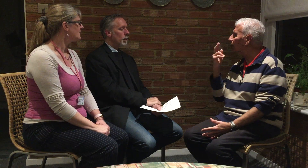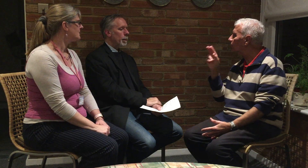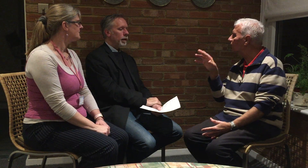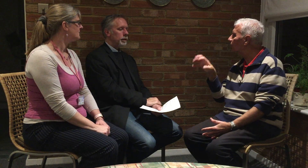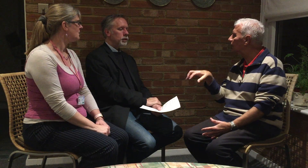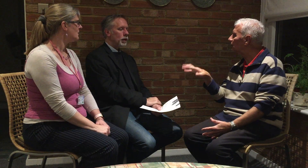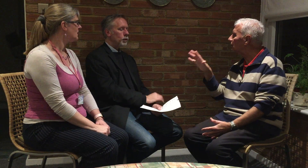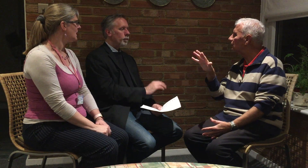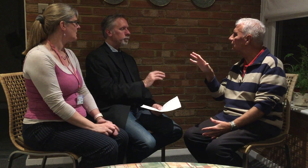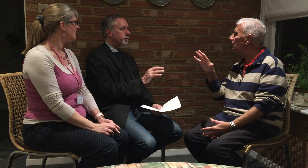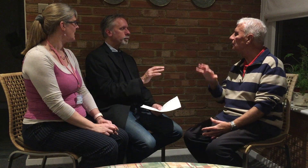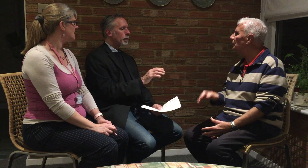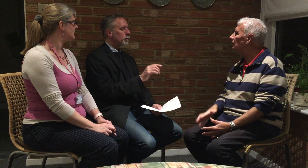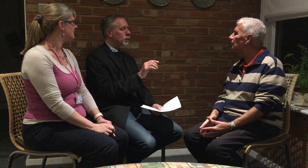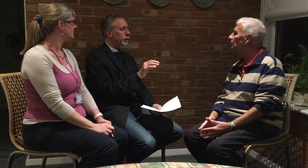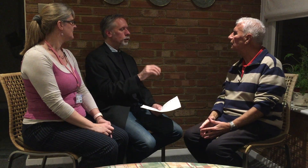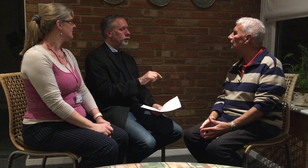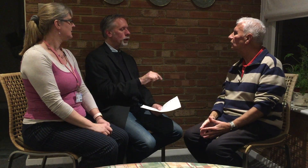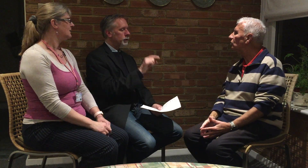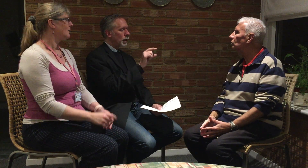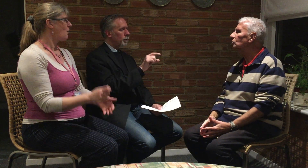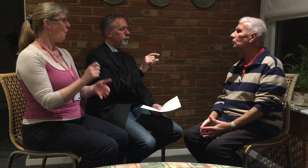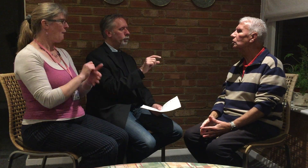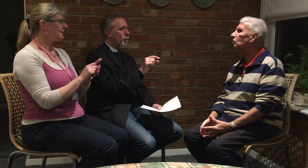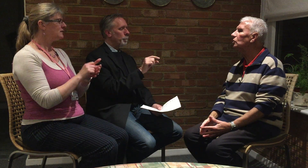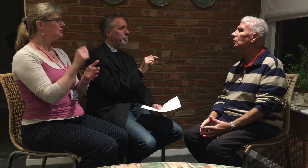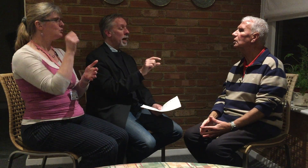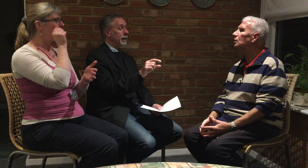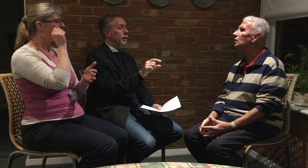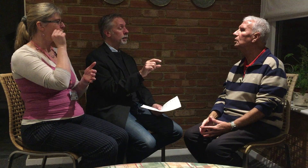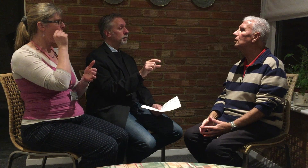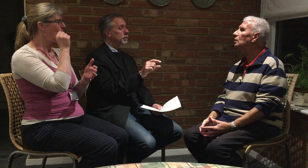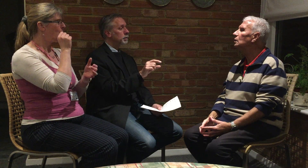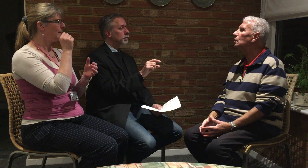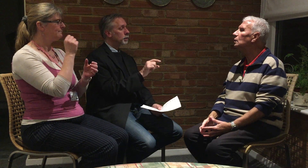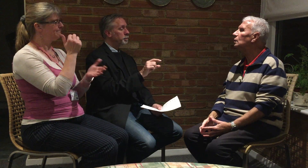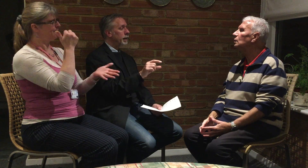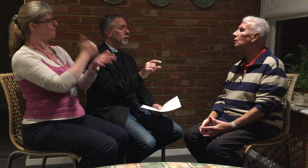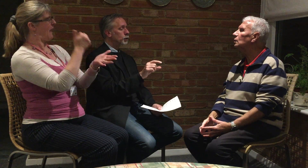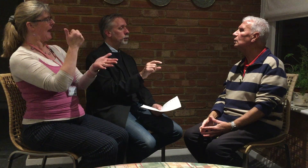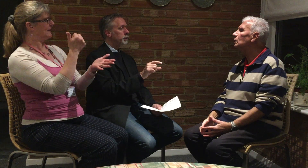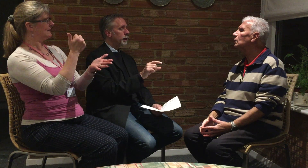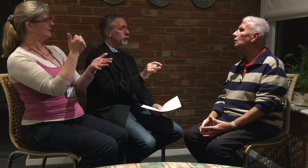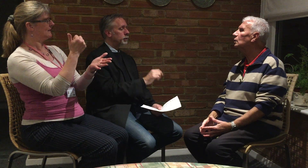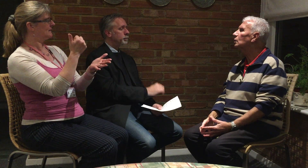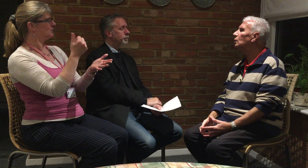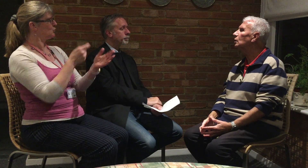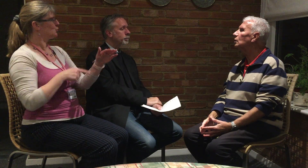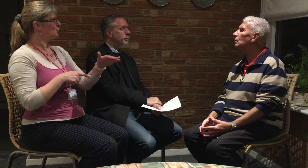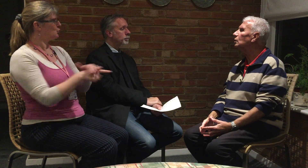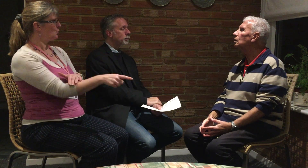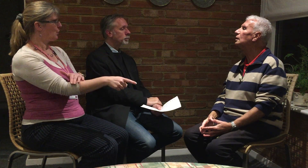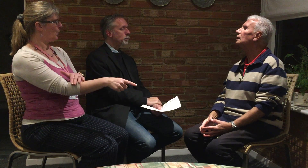Whereabouts? Do you know the name of the place? So it's just up from the Bank tube station.